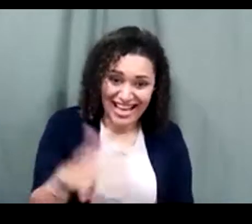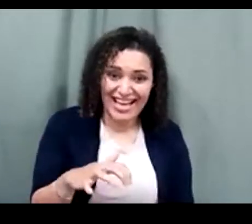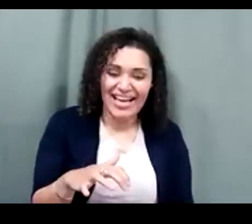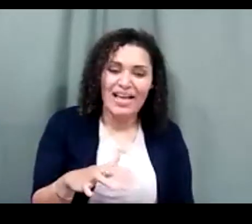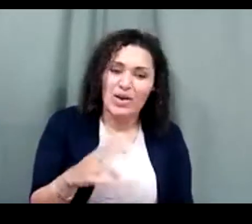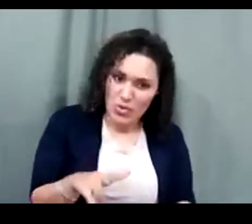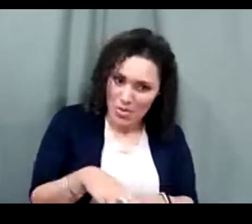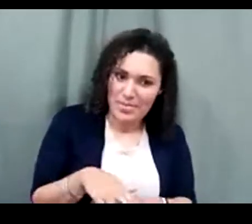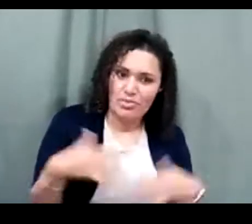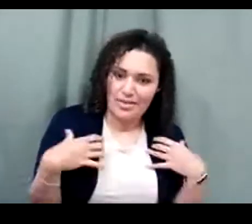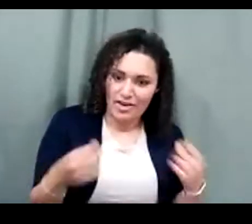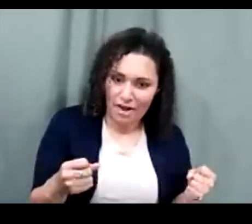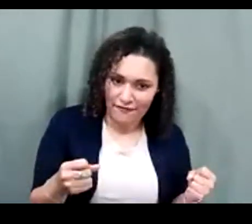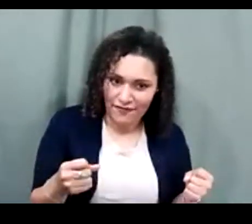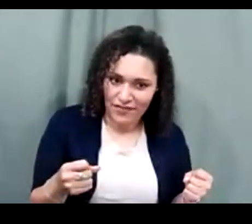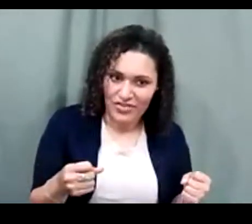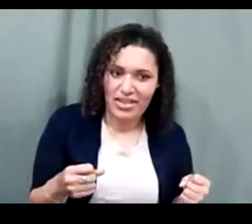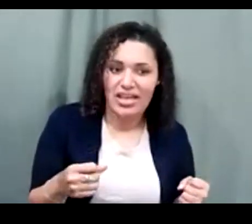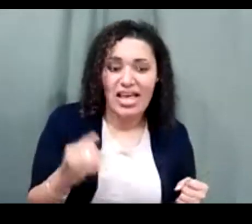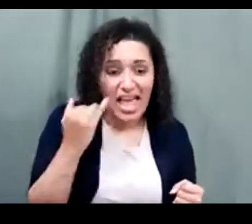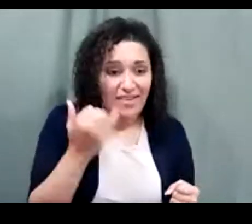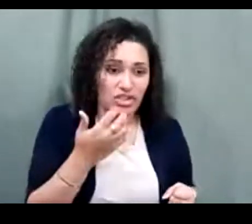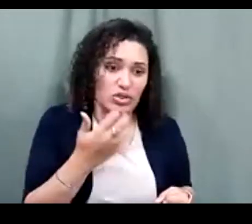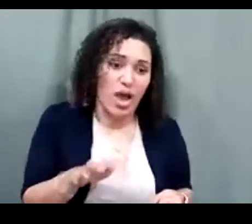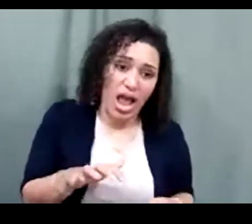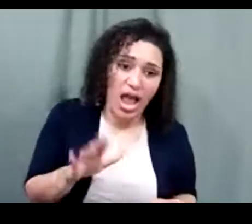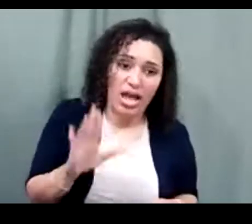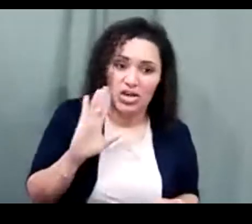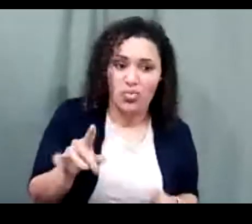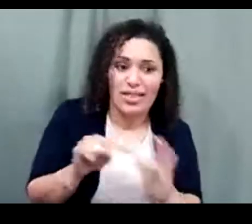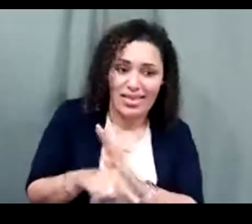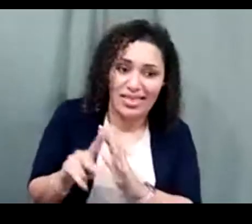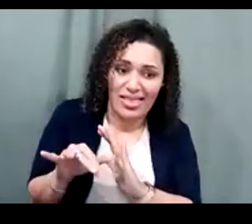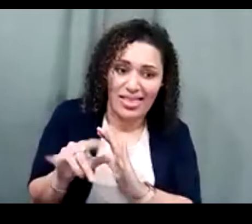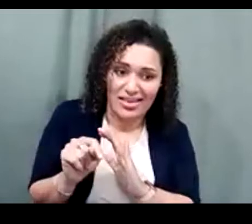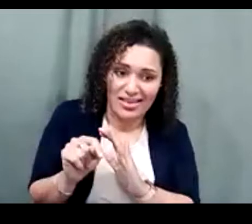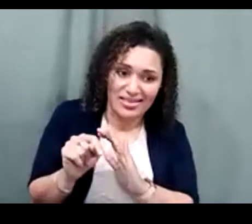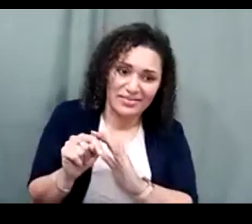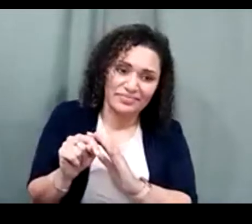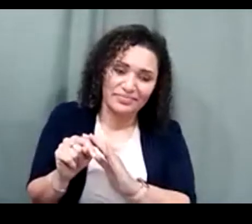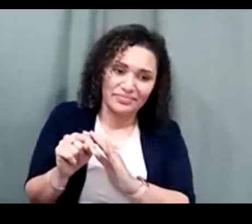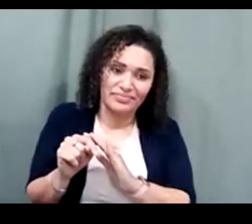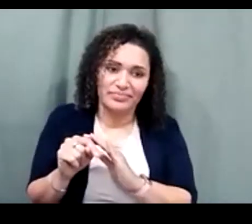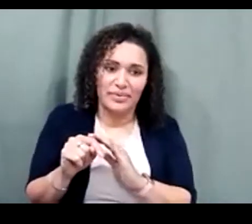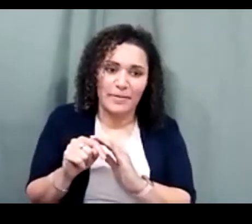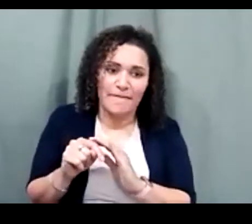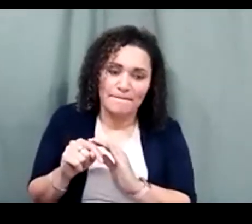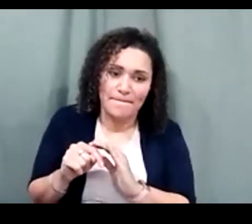recover, it's not, if it gets too hot, the danger is that it will kill the yeast. The yeast can get,